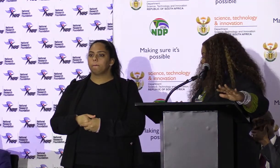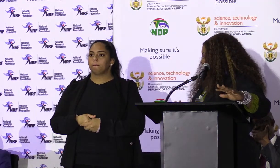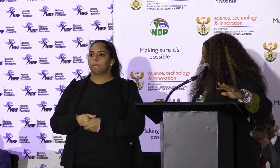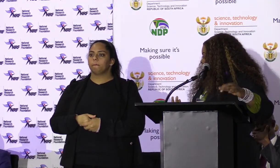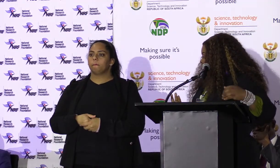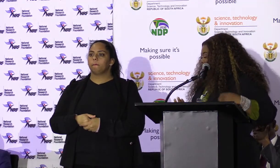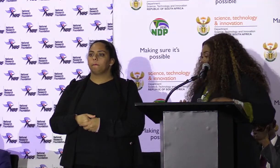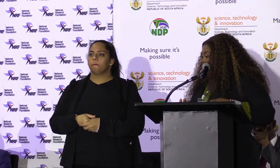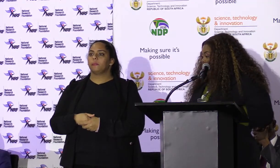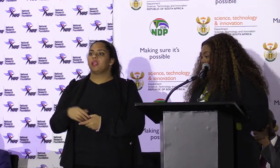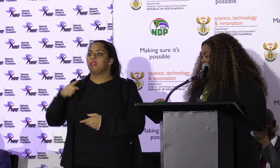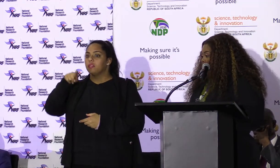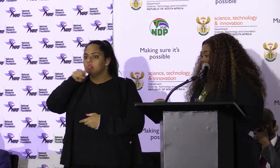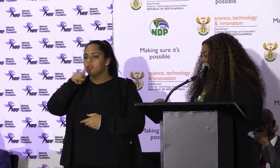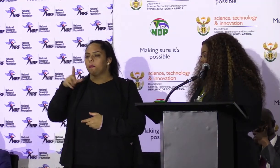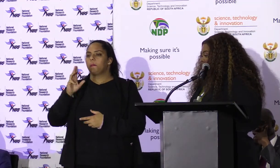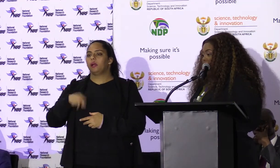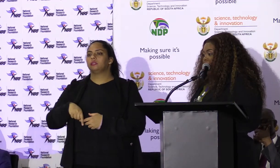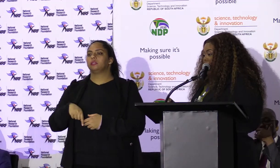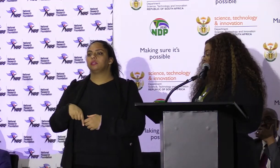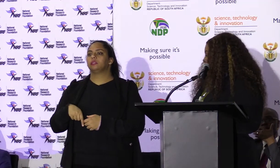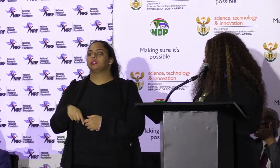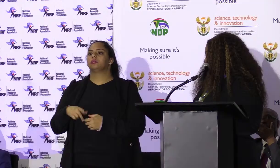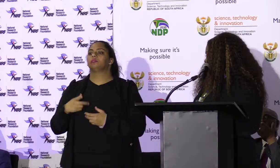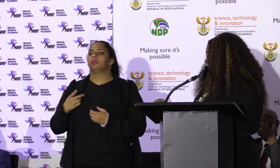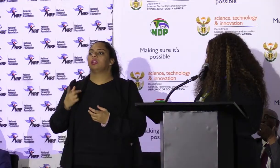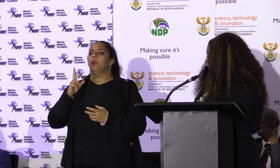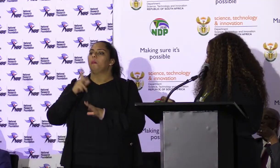who are here, they must be a